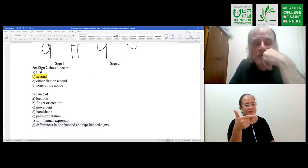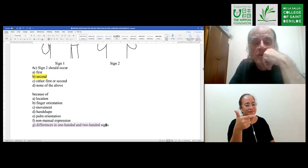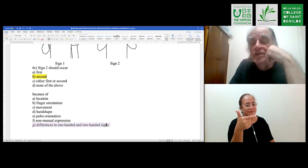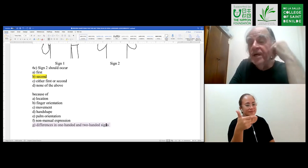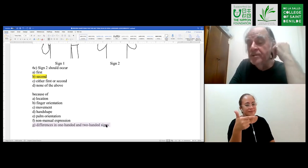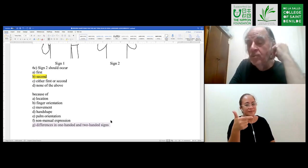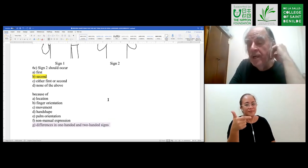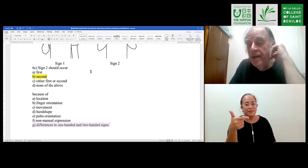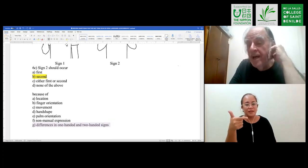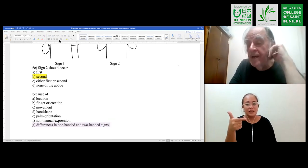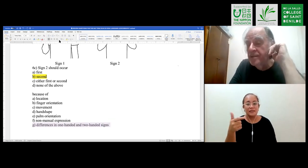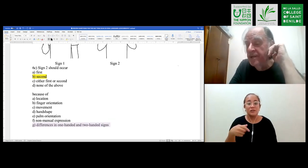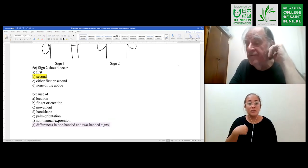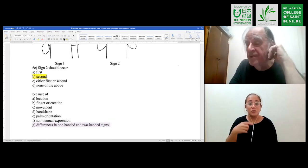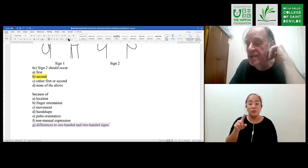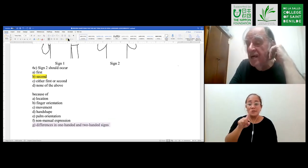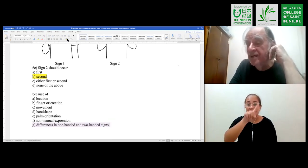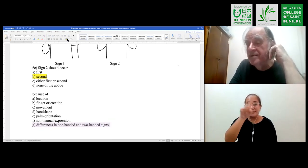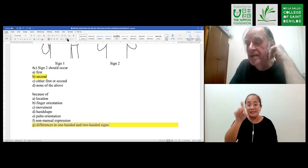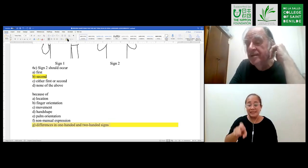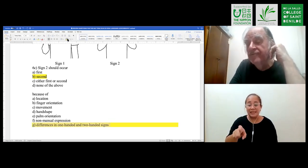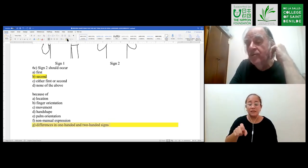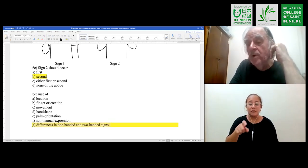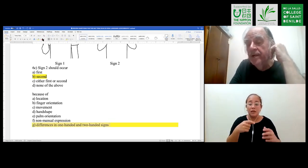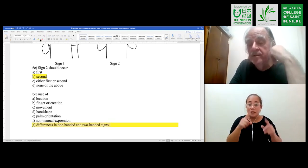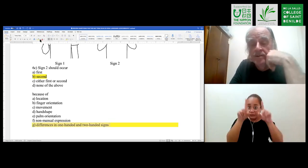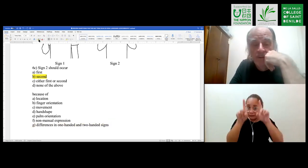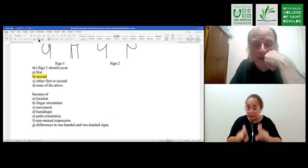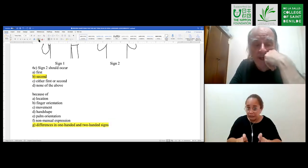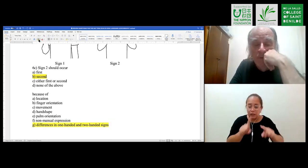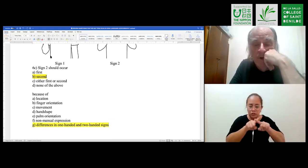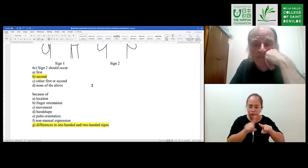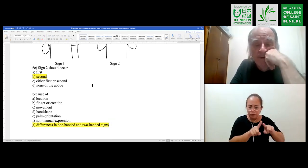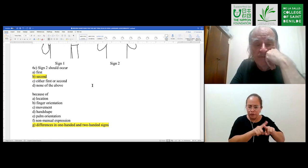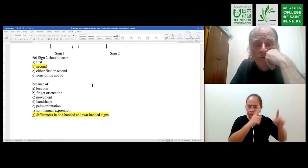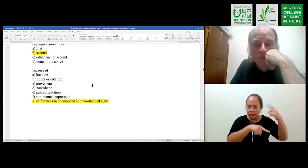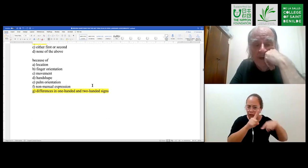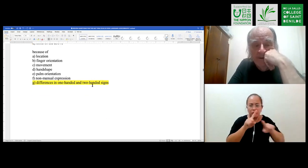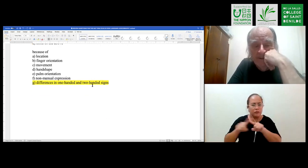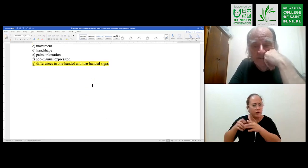So the test will ask different signs in different ways, any one of these 4 ways.